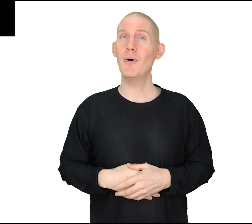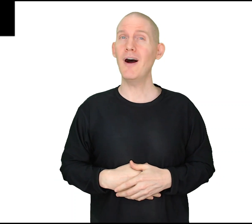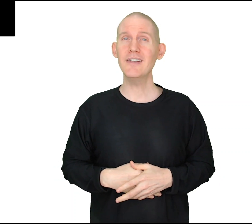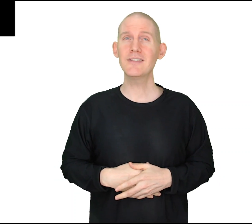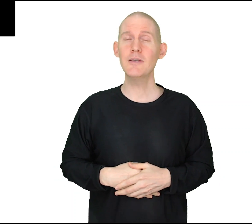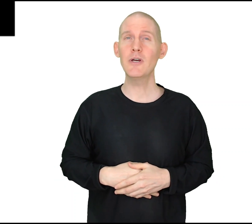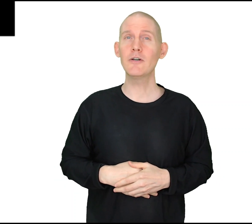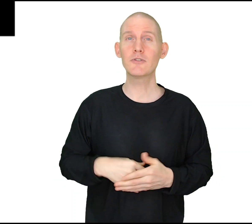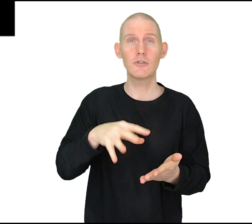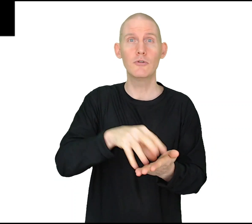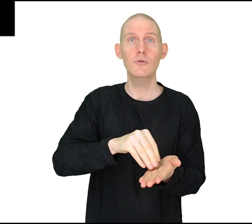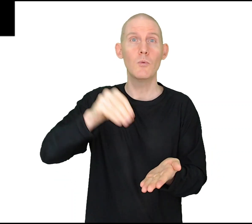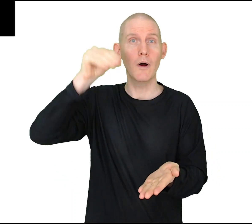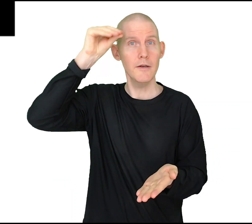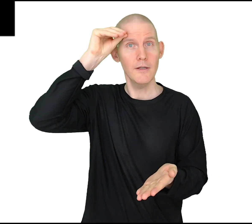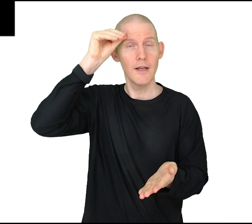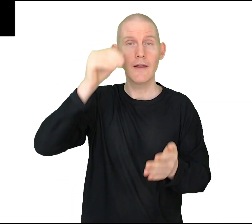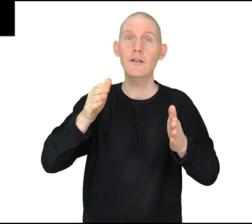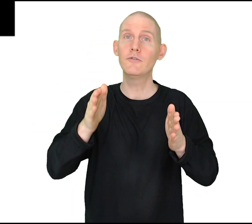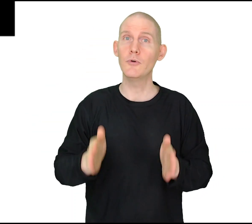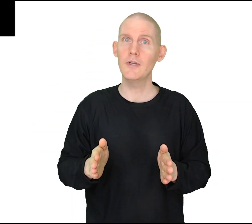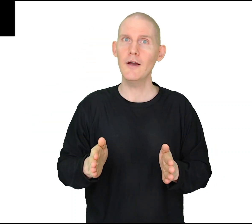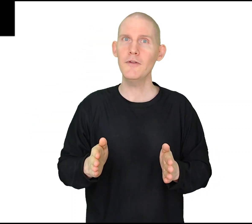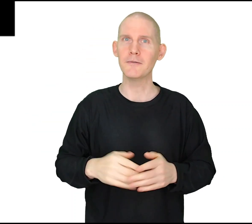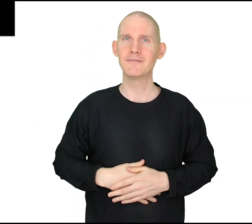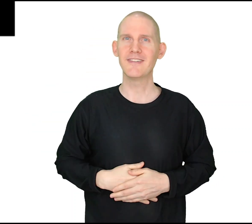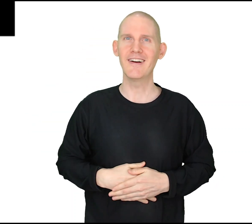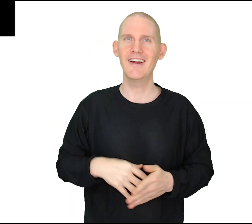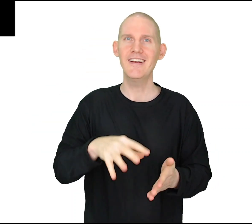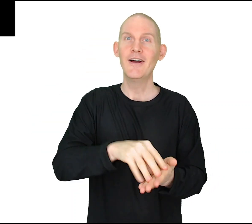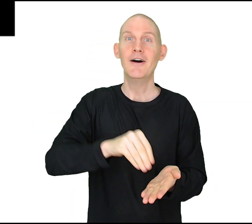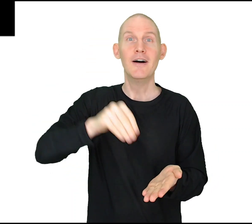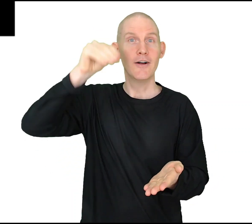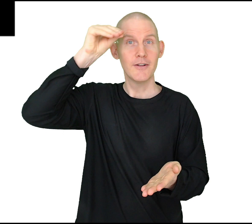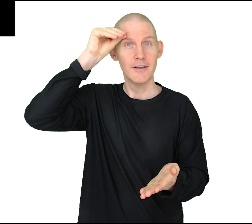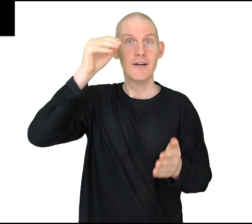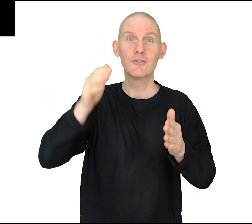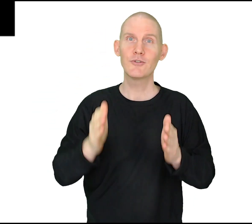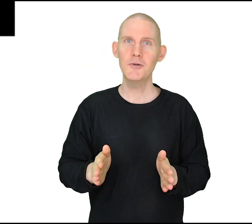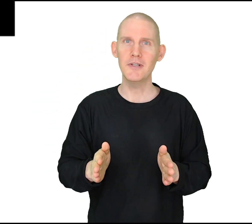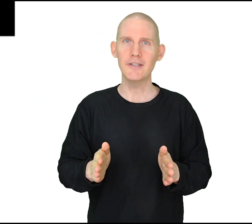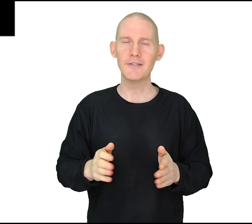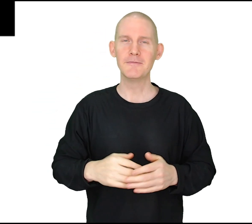pause in the middle. Just do one and then do the other. All right? Student.